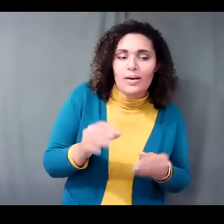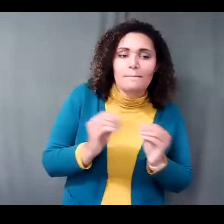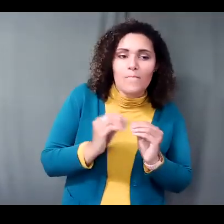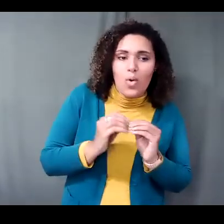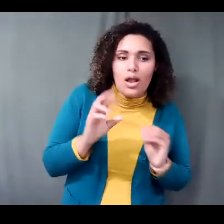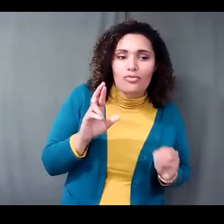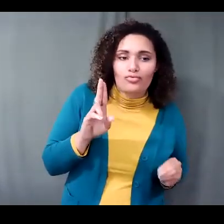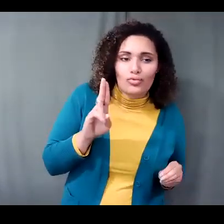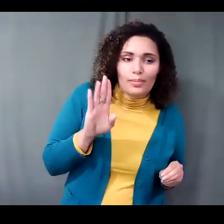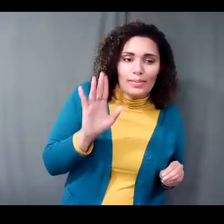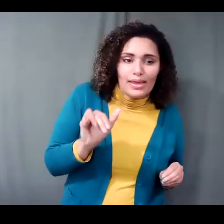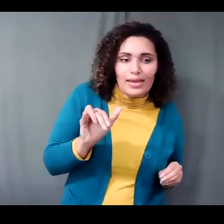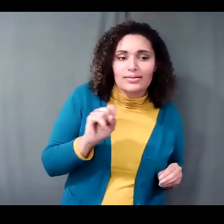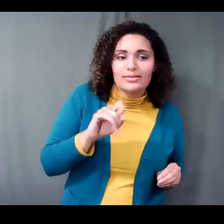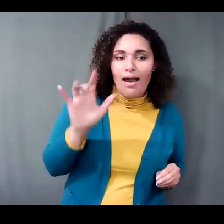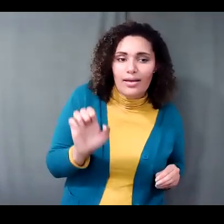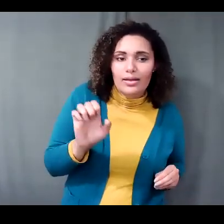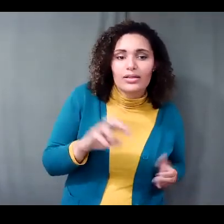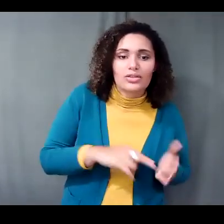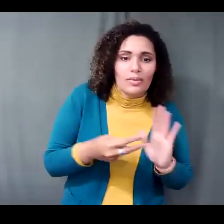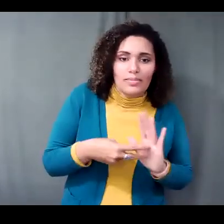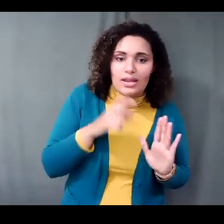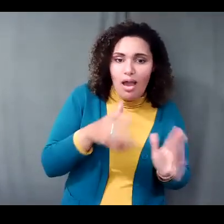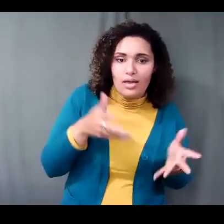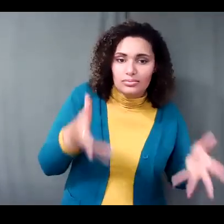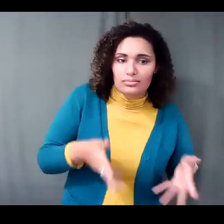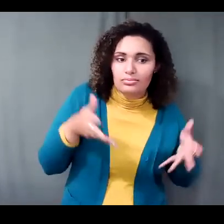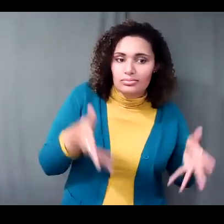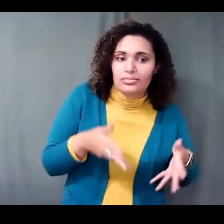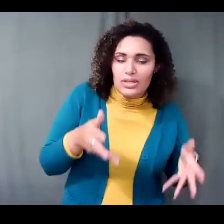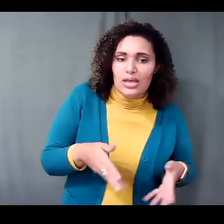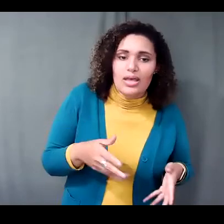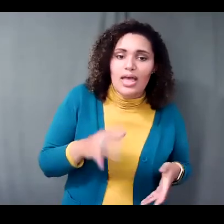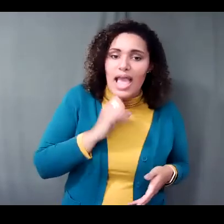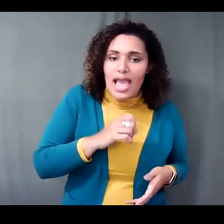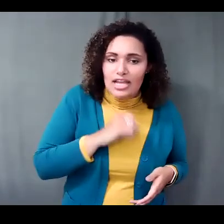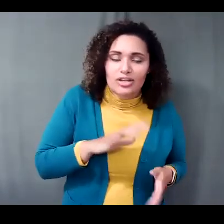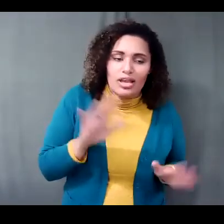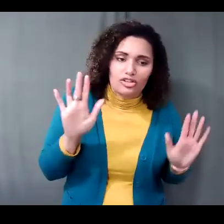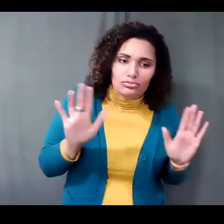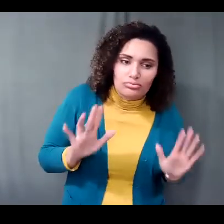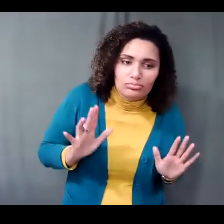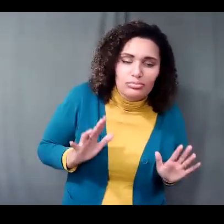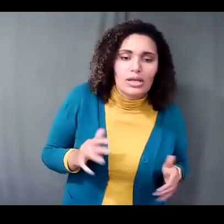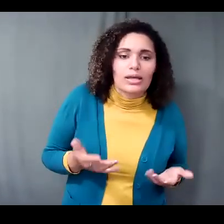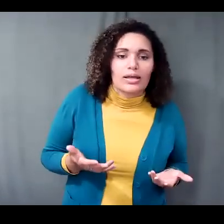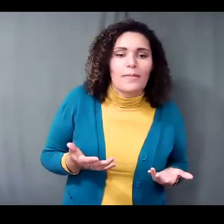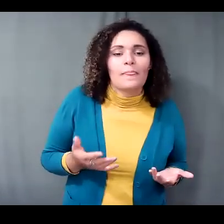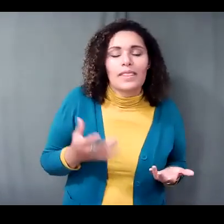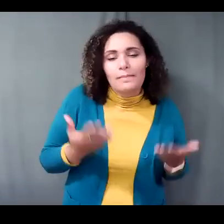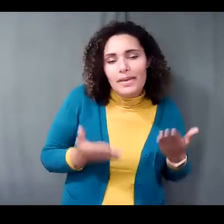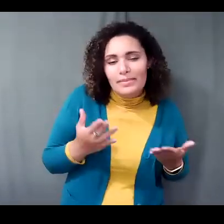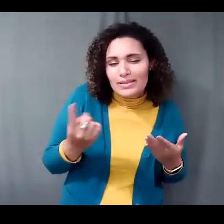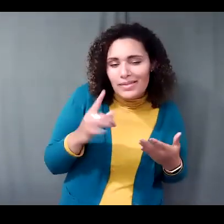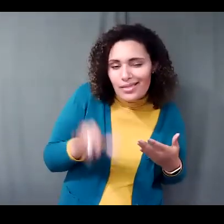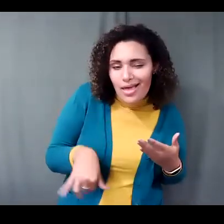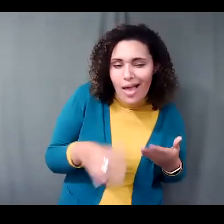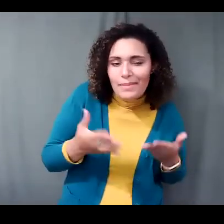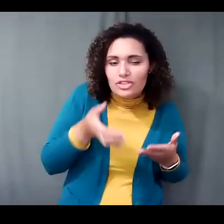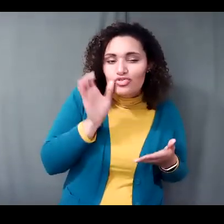public service announcement about this wine, because we keep it outside, because it's in a half full tank, it is